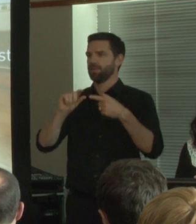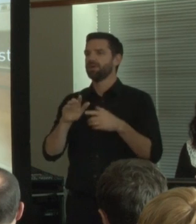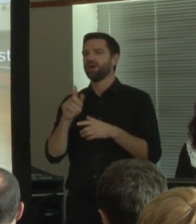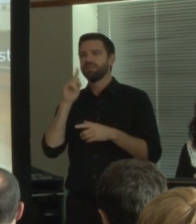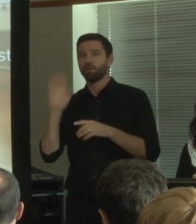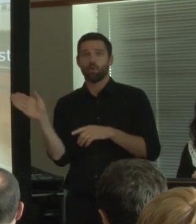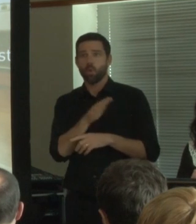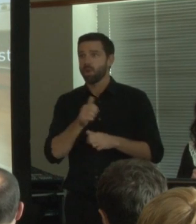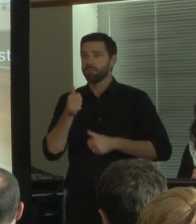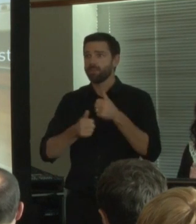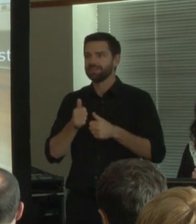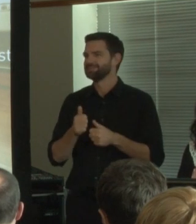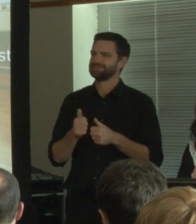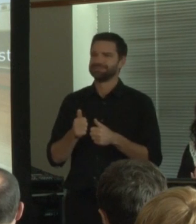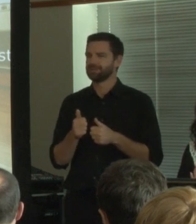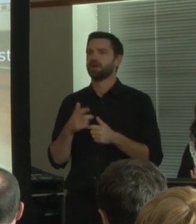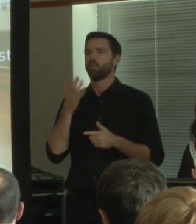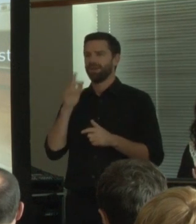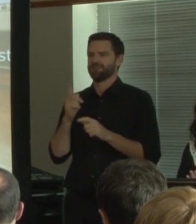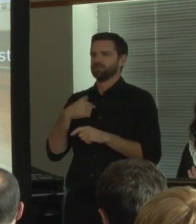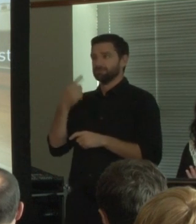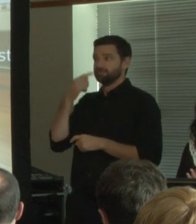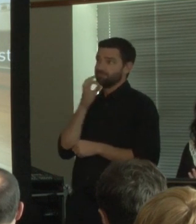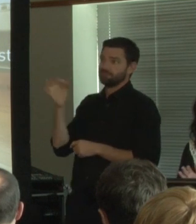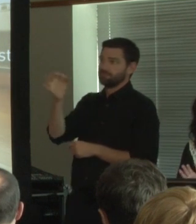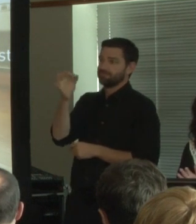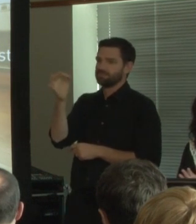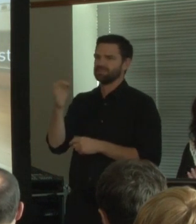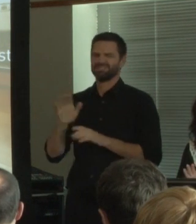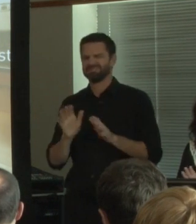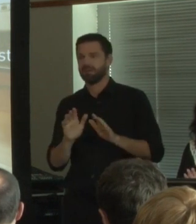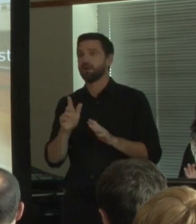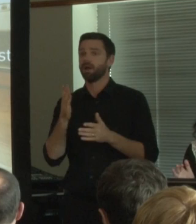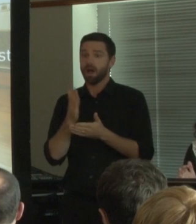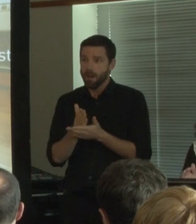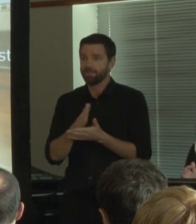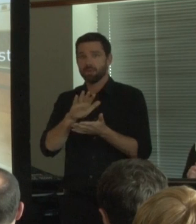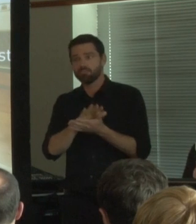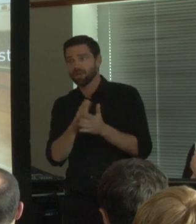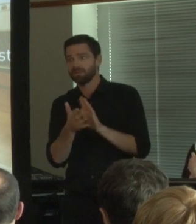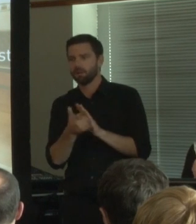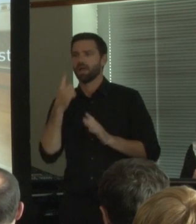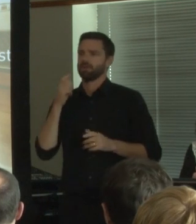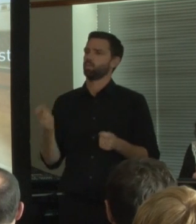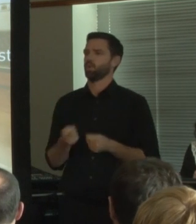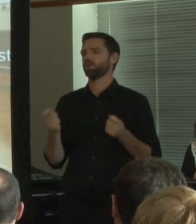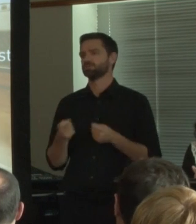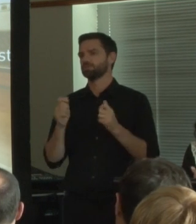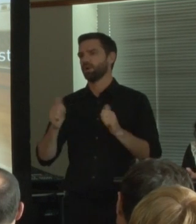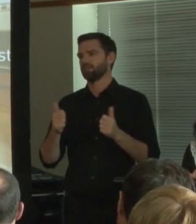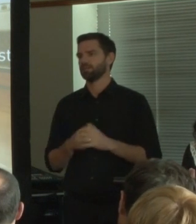popular when it was first mooted, but is working really well in practice. I think everyone would agree with that. But just very